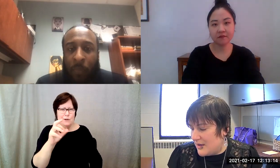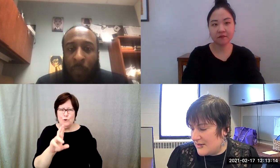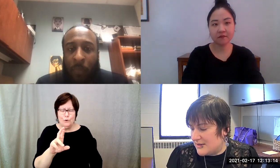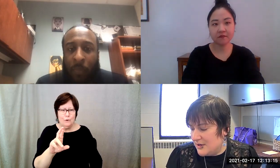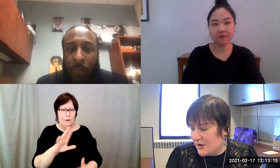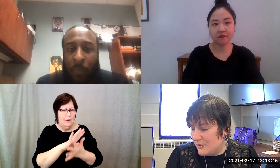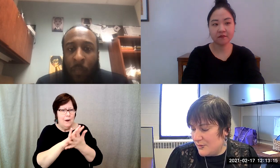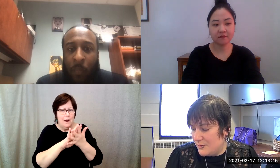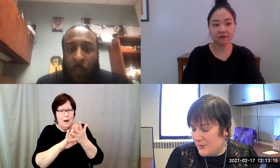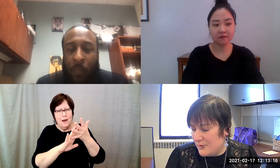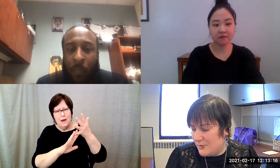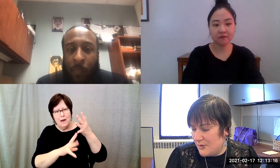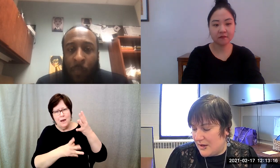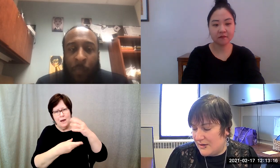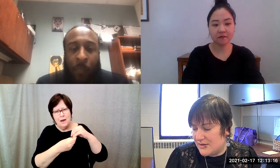It's